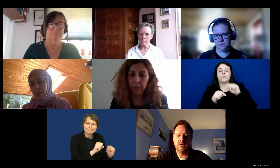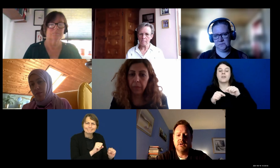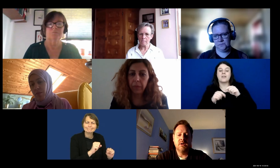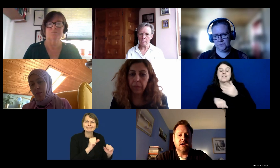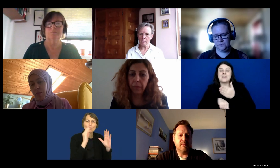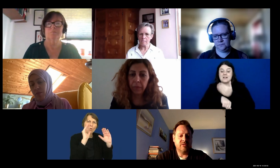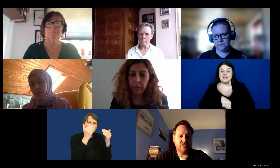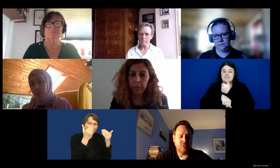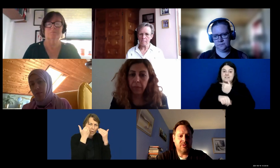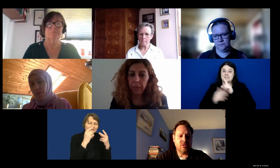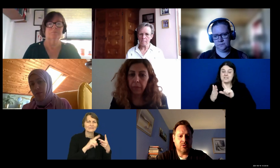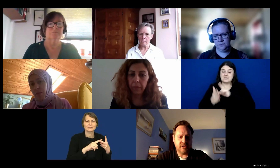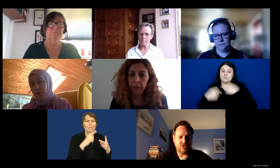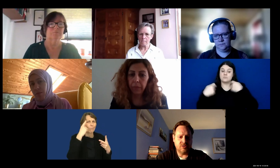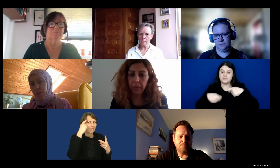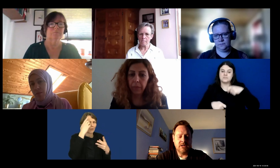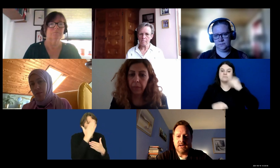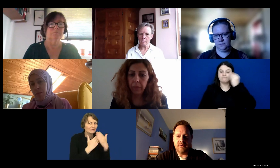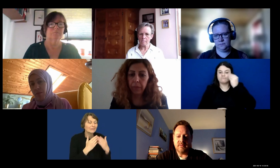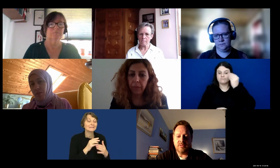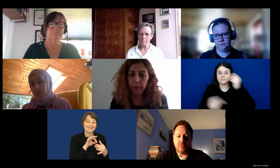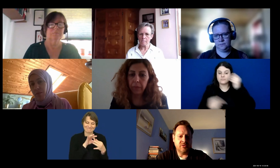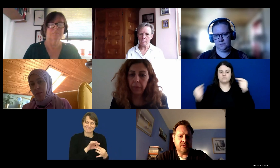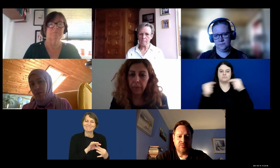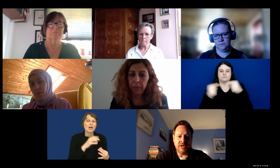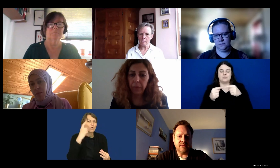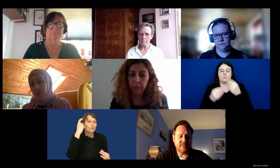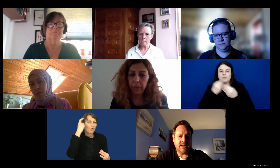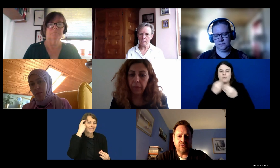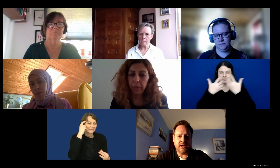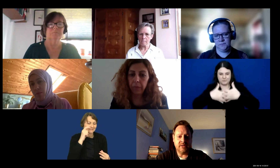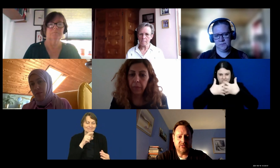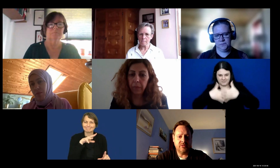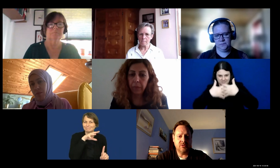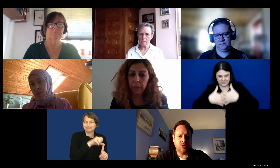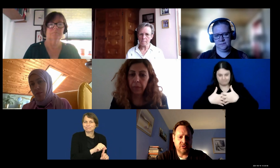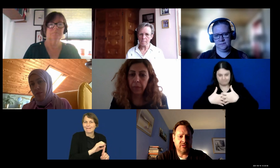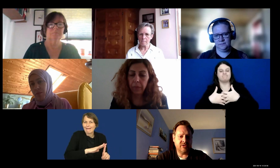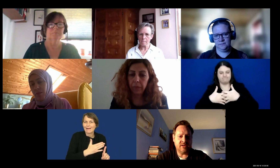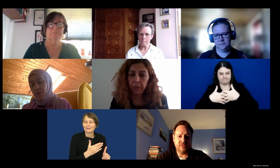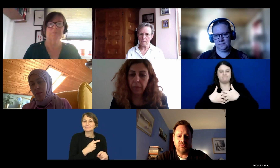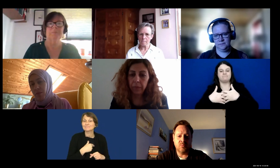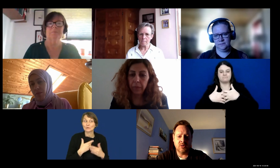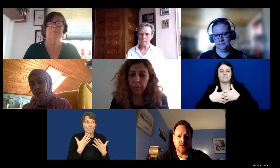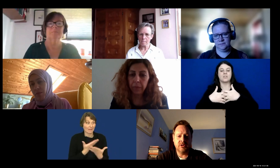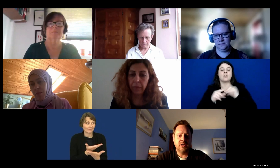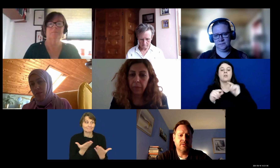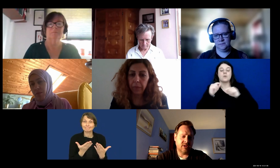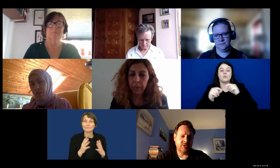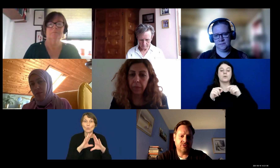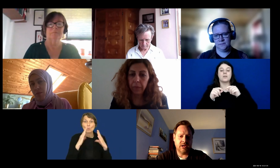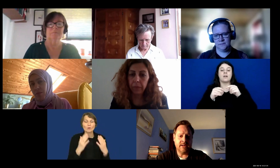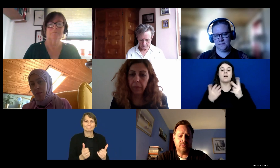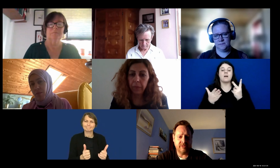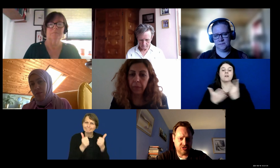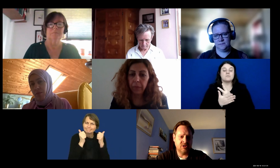testing, is to do with cognition. And there isn't really a standardized cognitive test in the world that